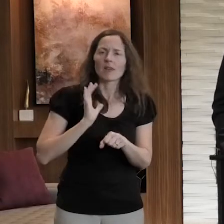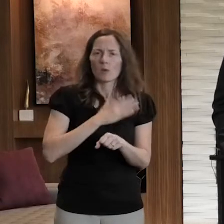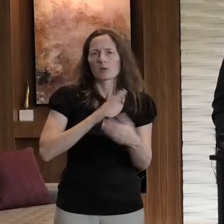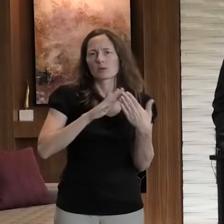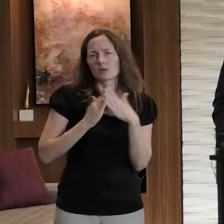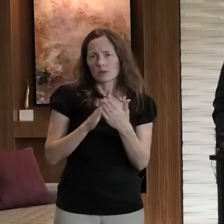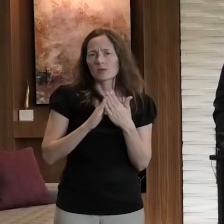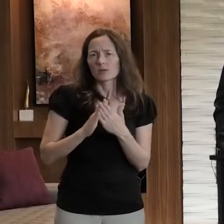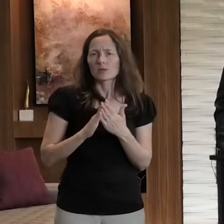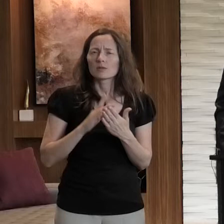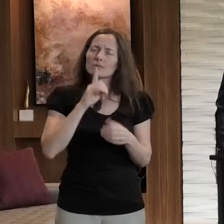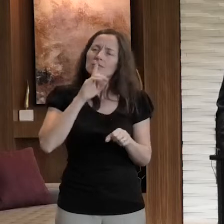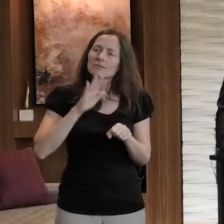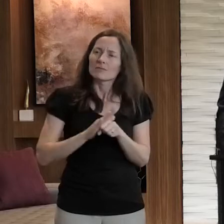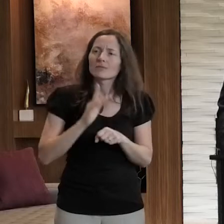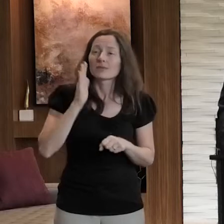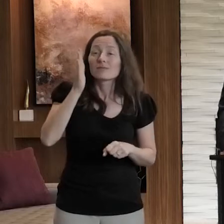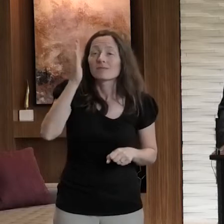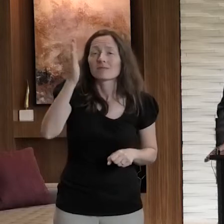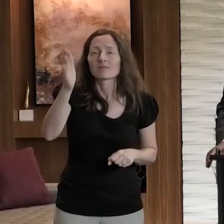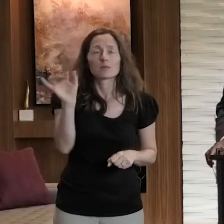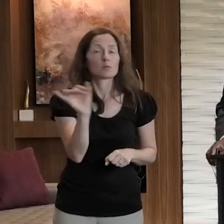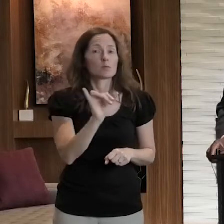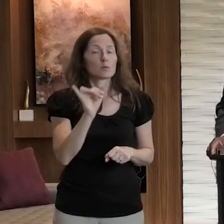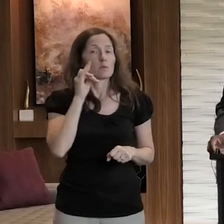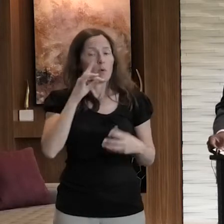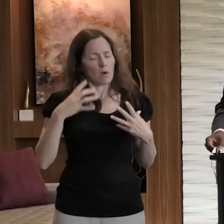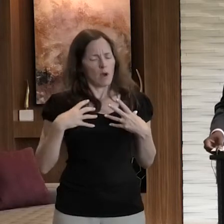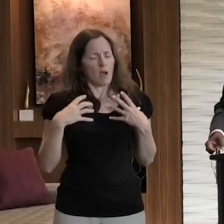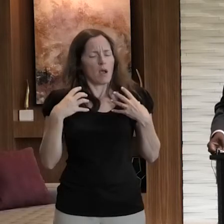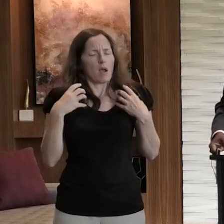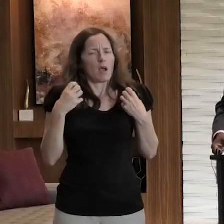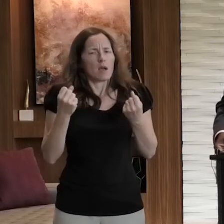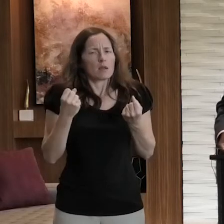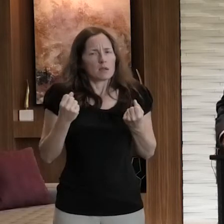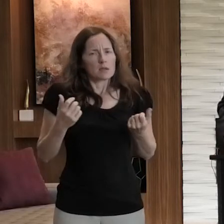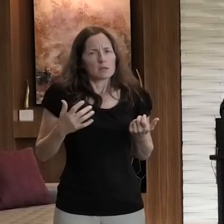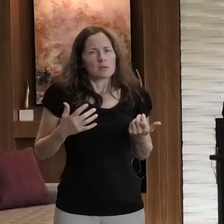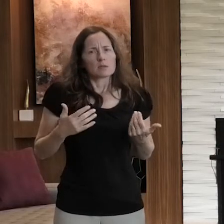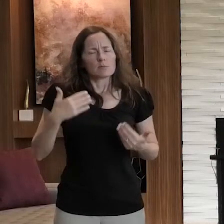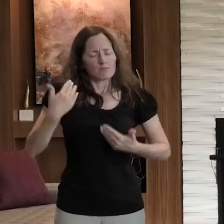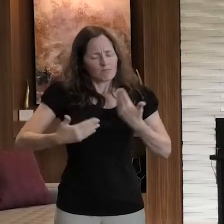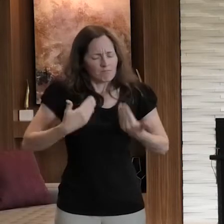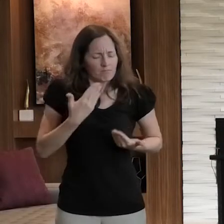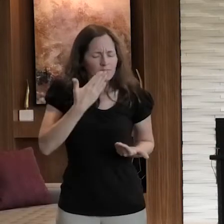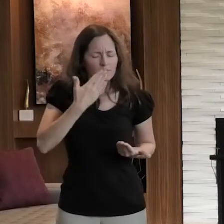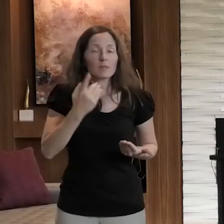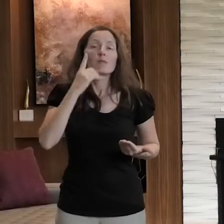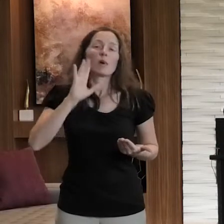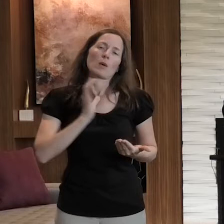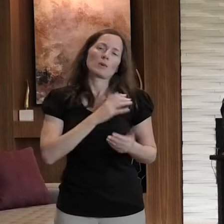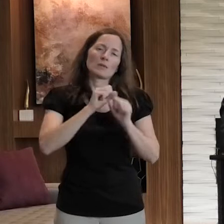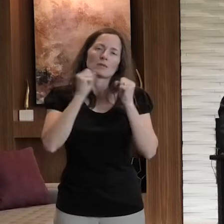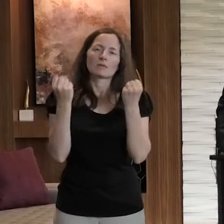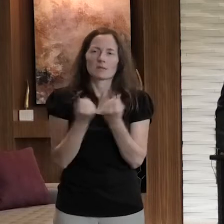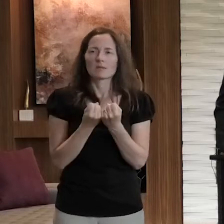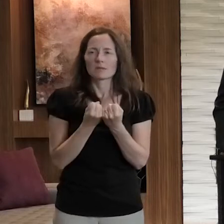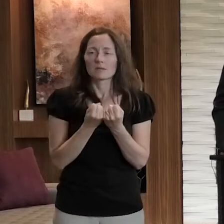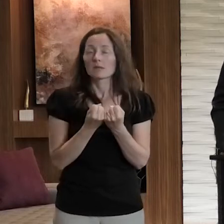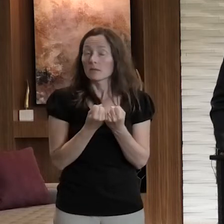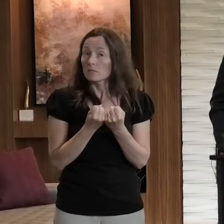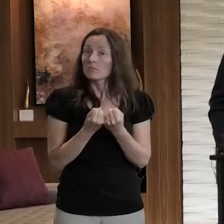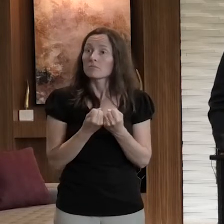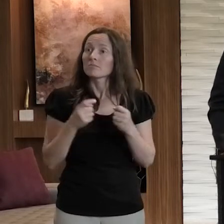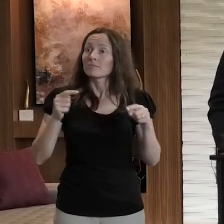the future, and to the health and wellness of our society. And this program is good, and